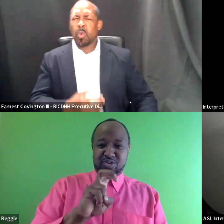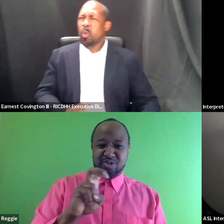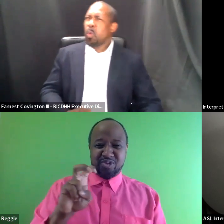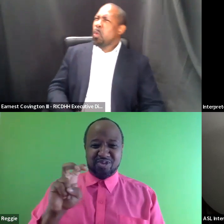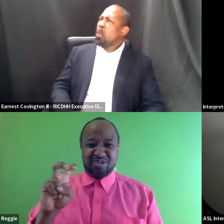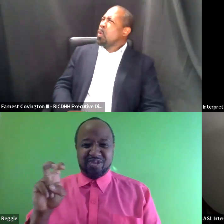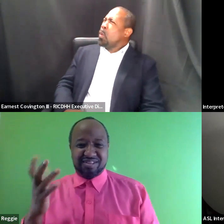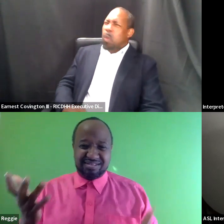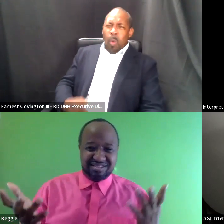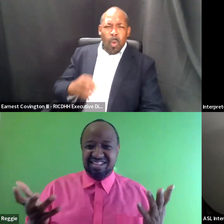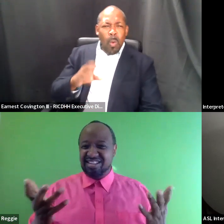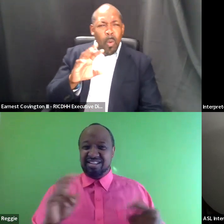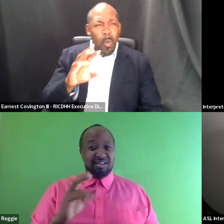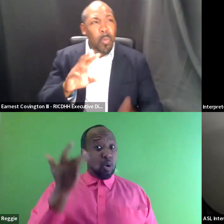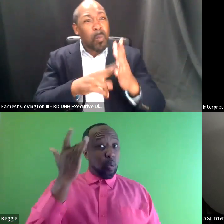times.